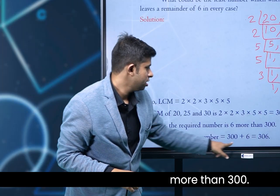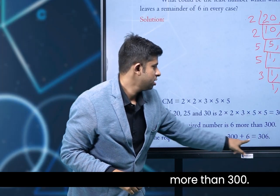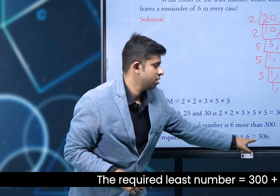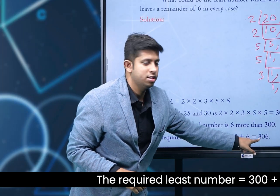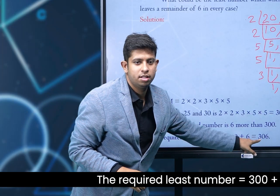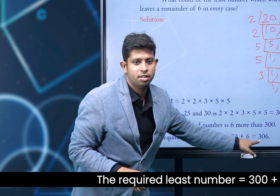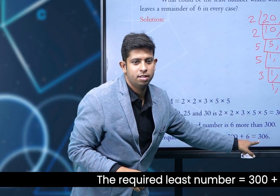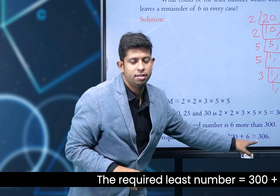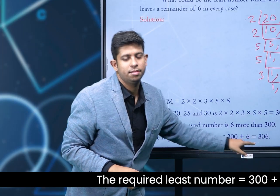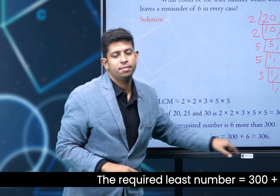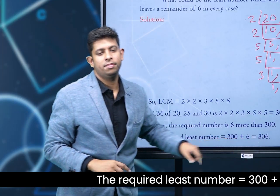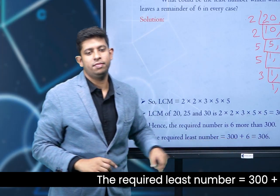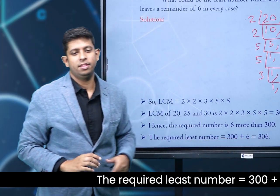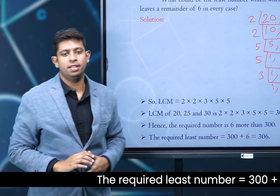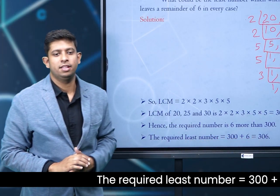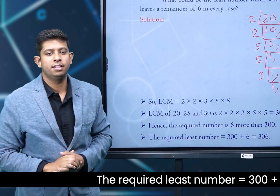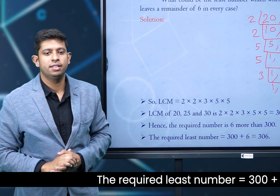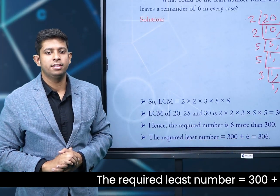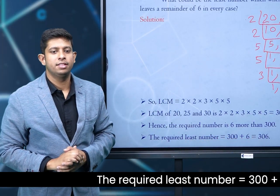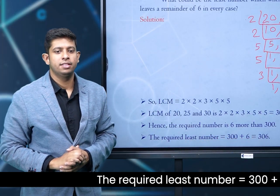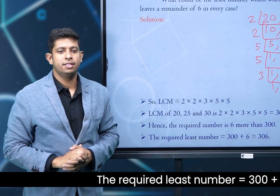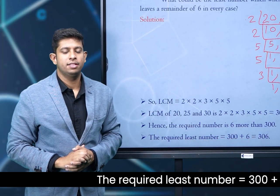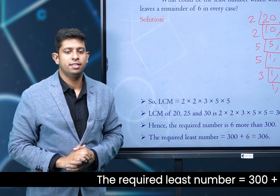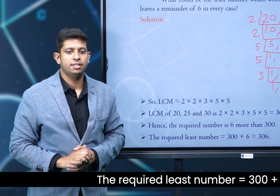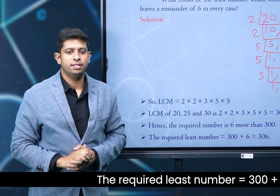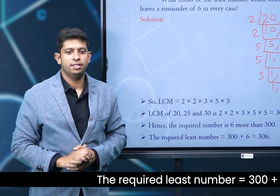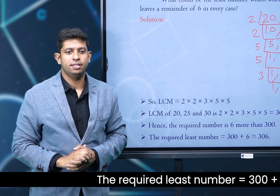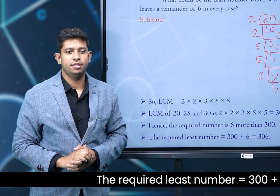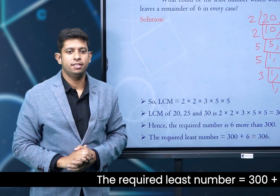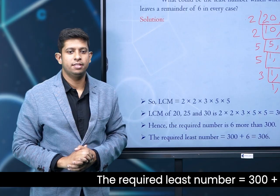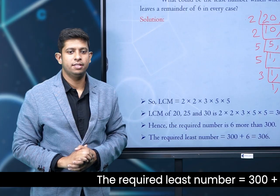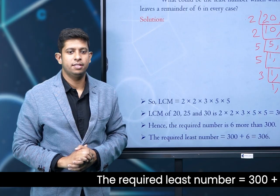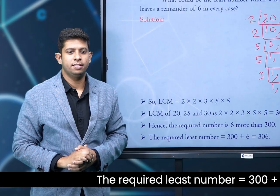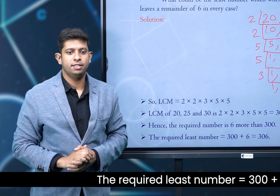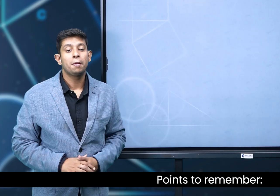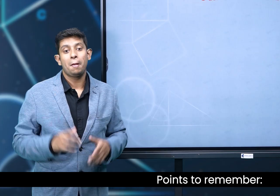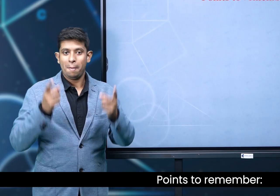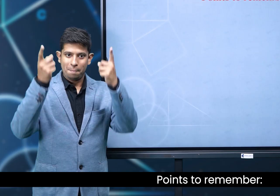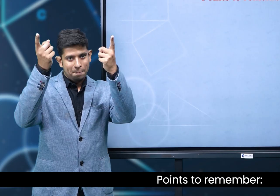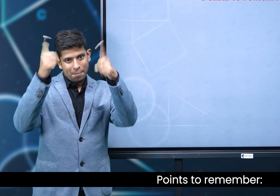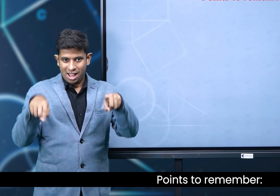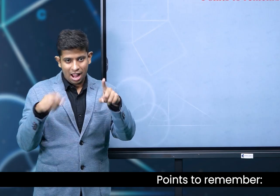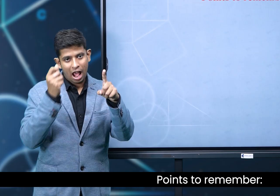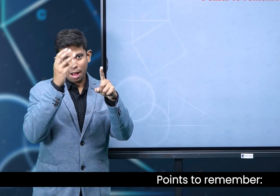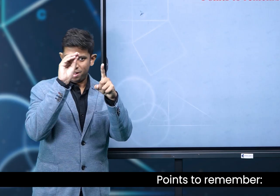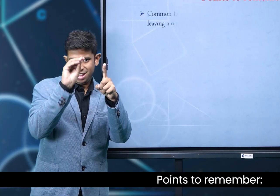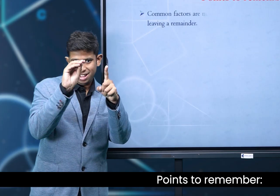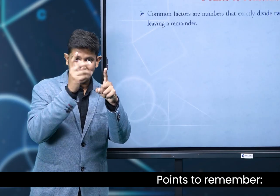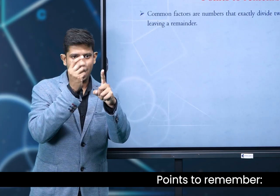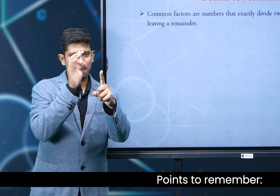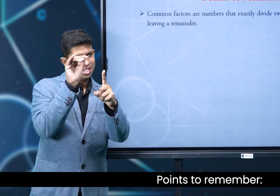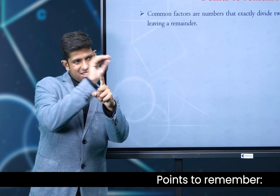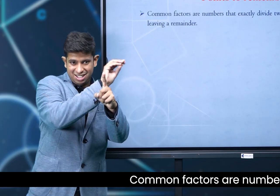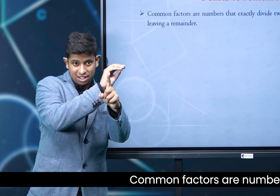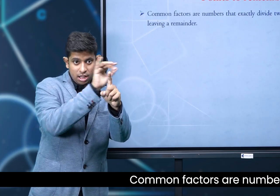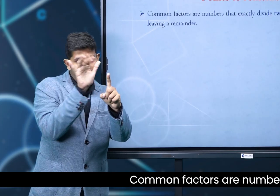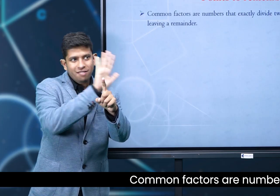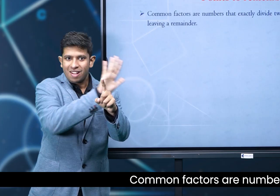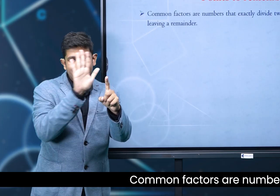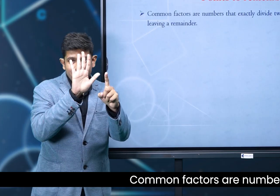The required least number is equal to 300 plus 6 equal to 306. Points to remember. Common factors are